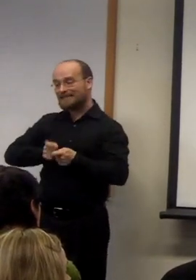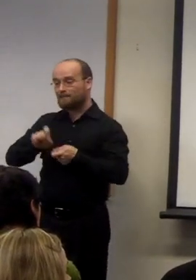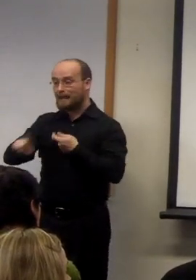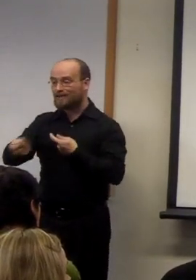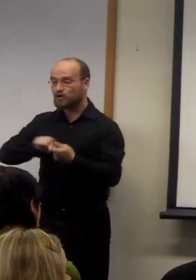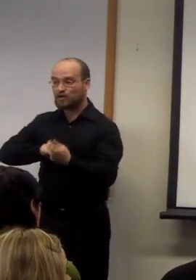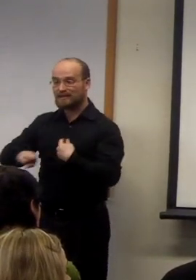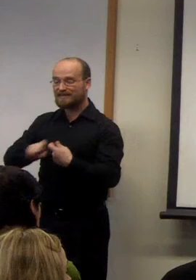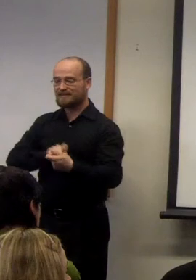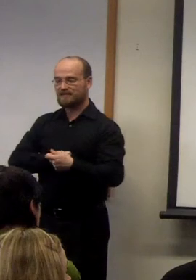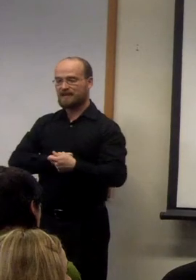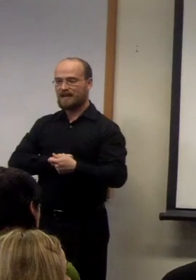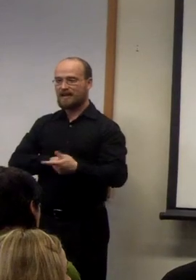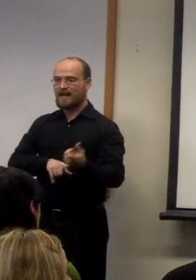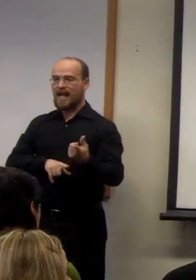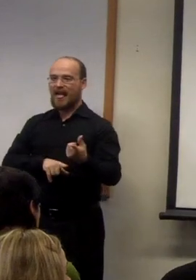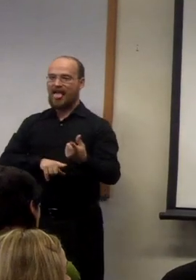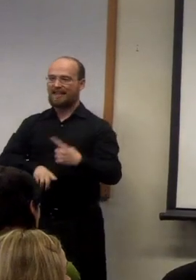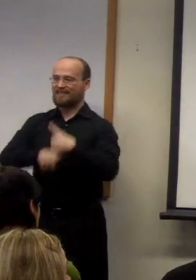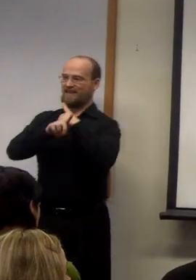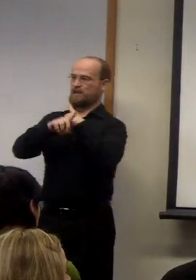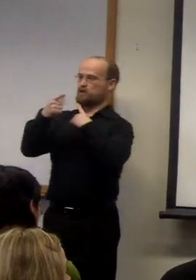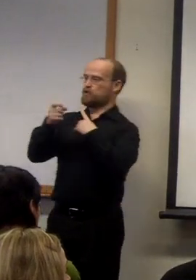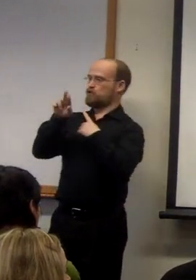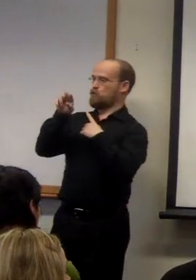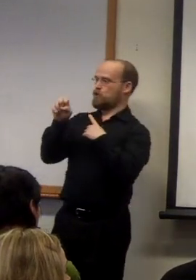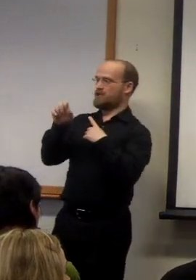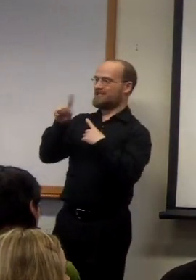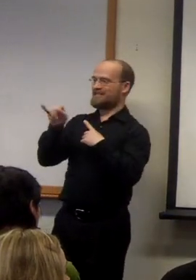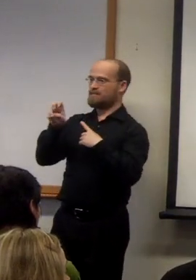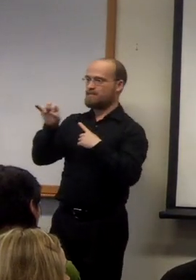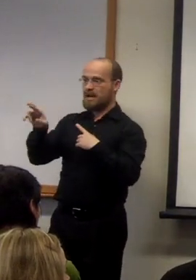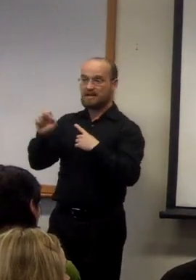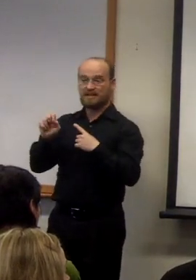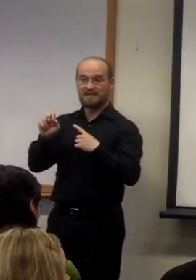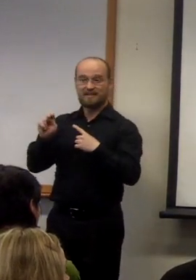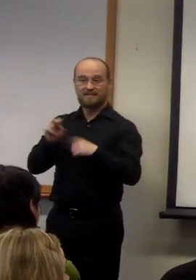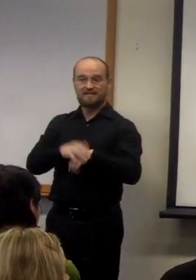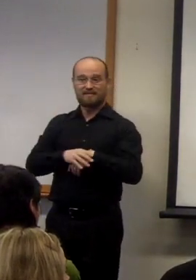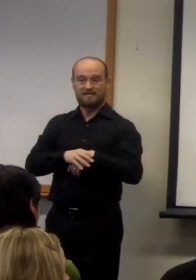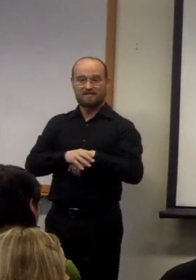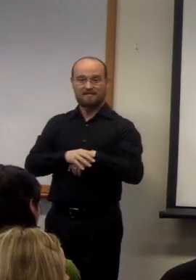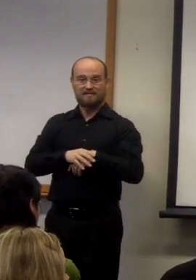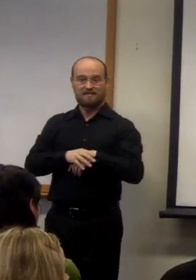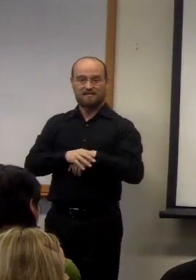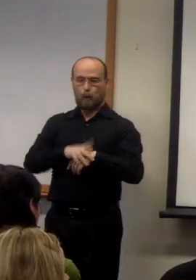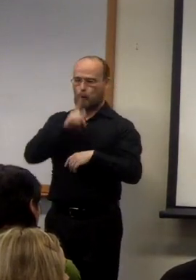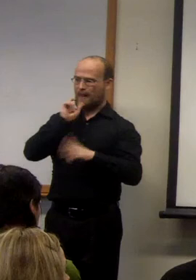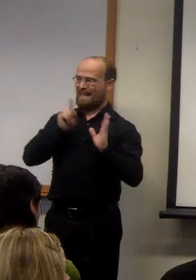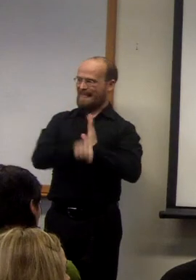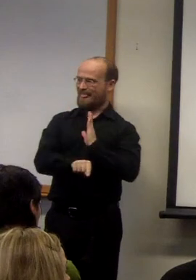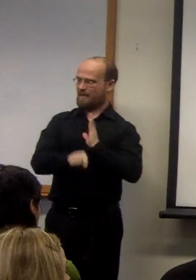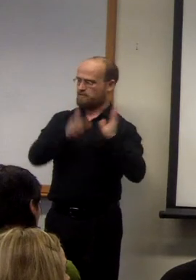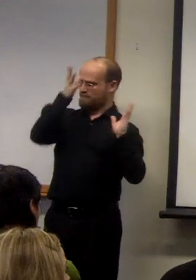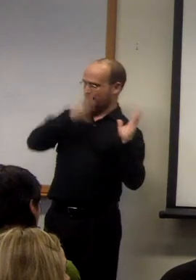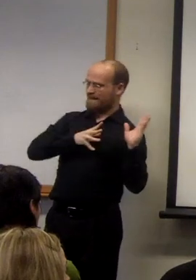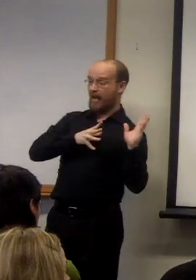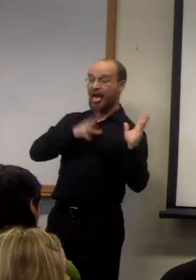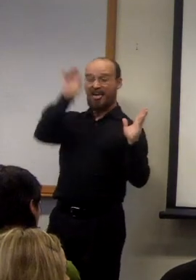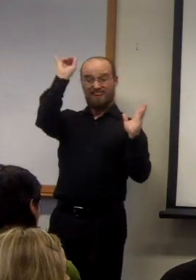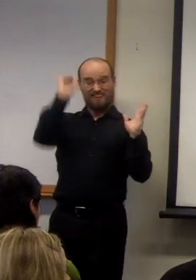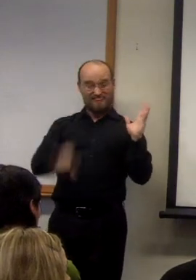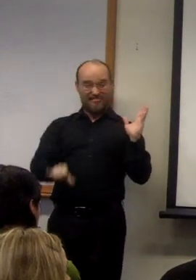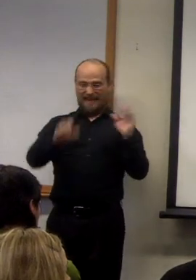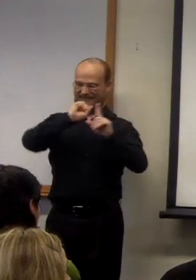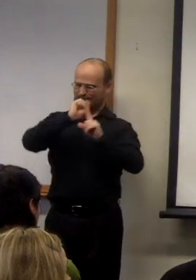The victim, right? George Zimmerman, we need to protect George Zimmerman, right? I mean, like, that is the state of our country, that